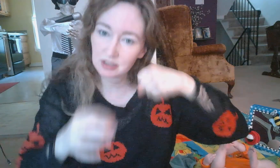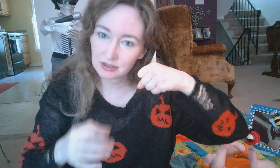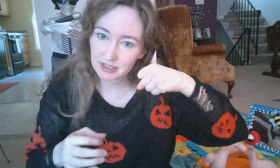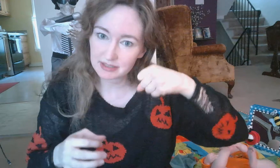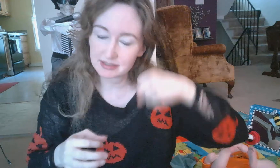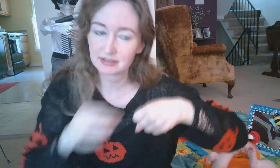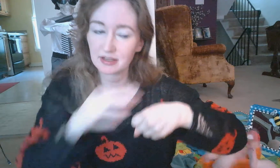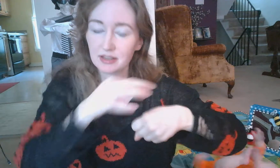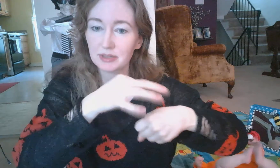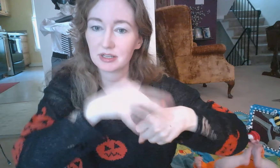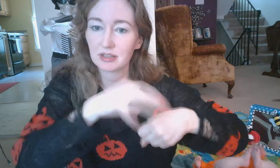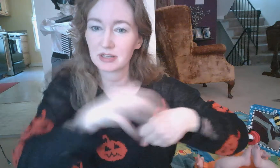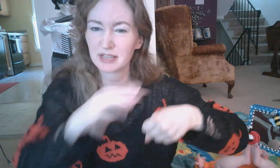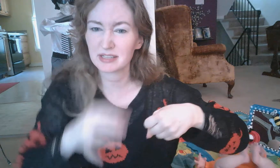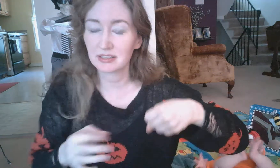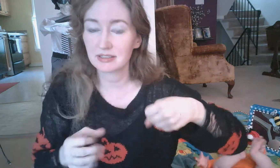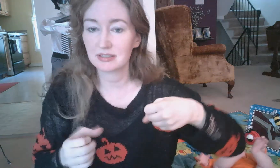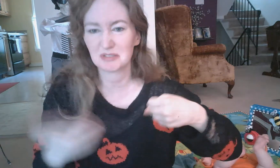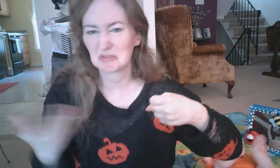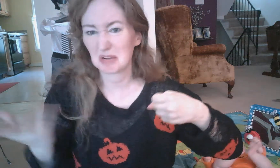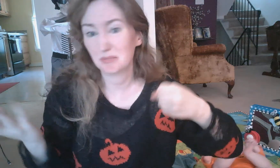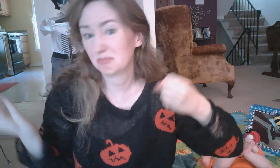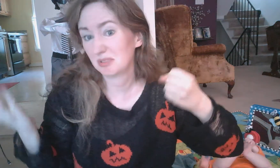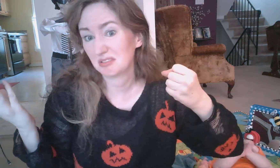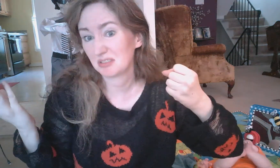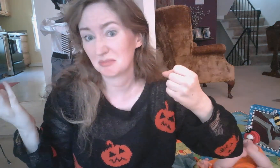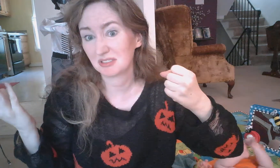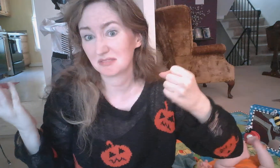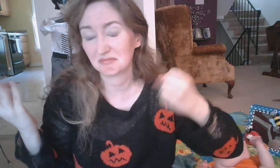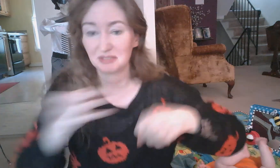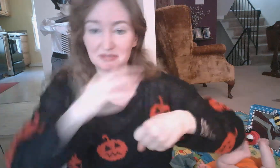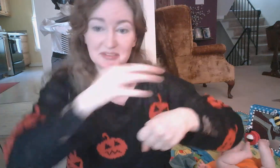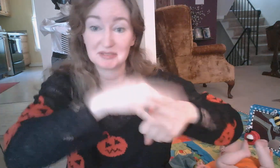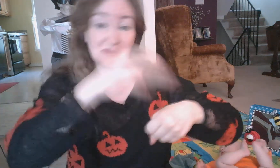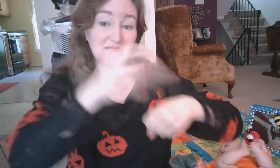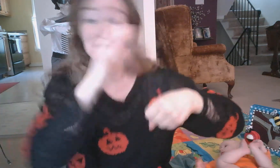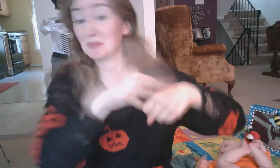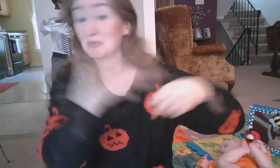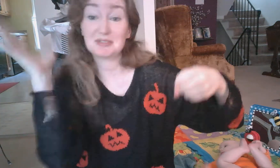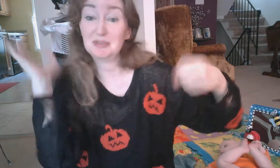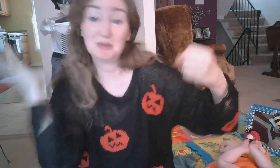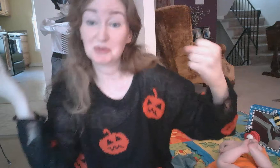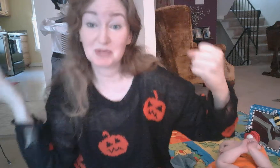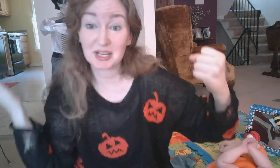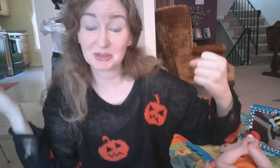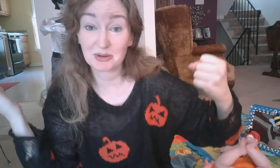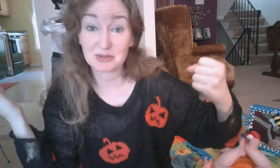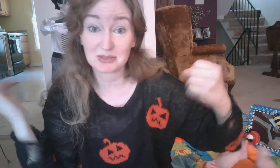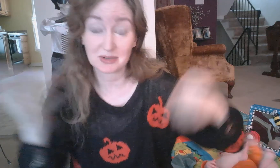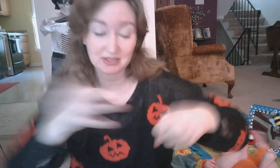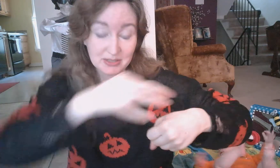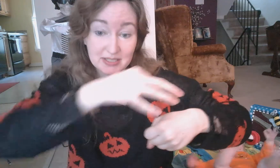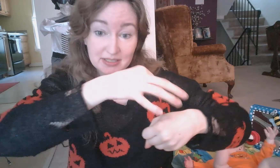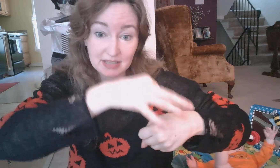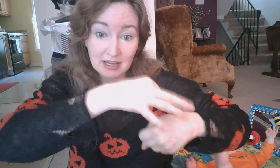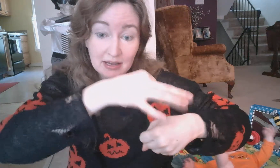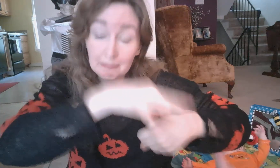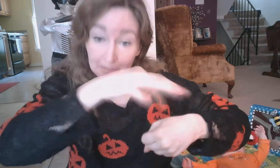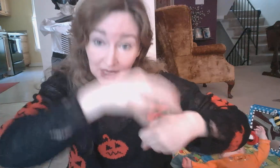hear that it's hollow in there, like you're testing to see if it's ripe or something. People do that at the grocery store. So this is